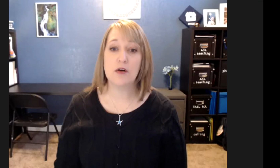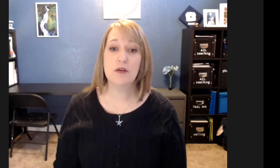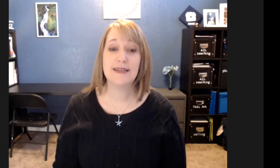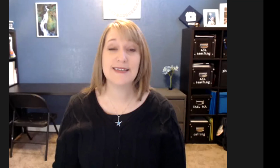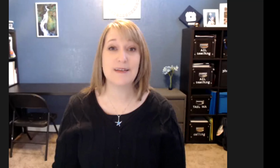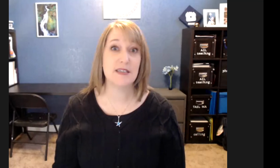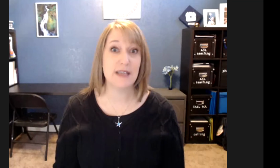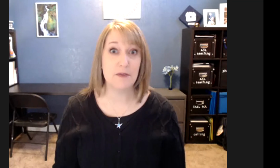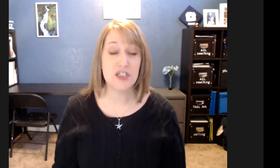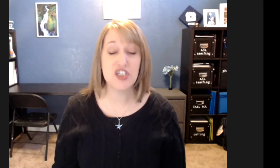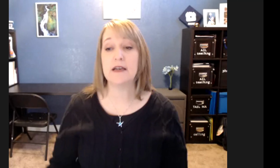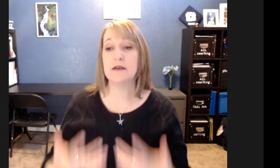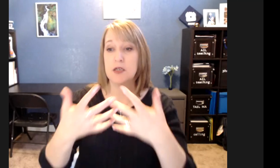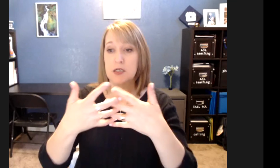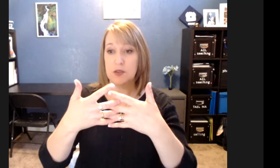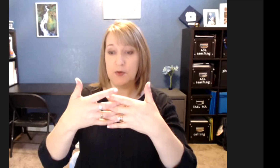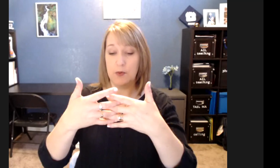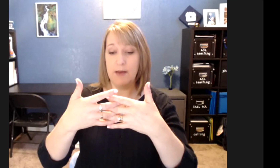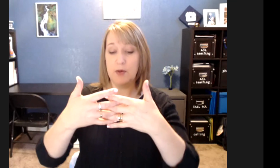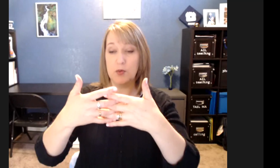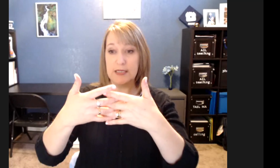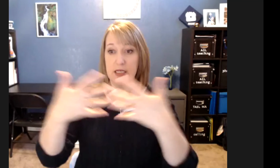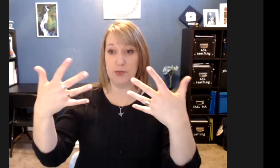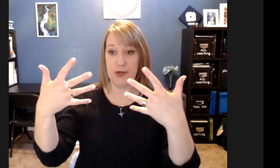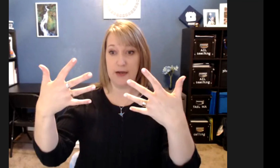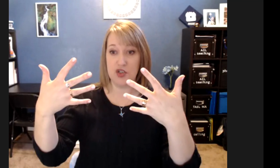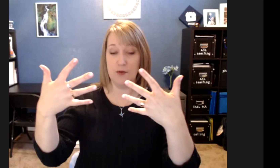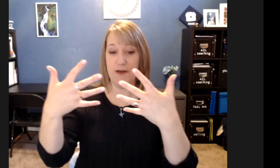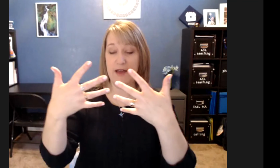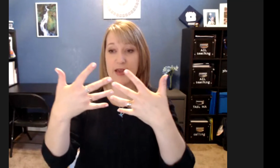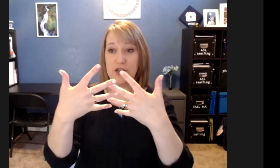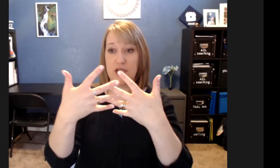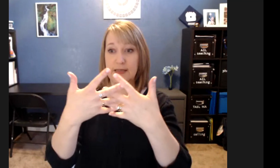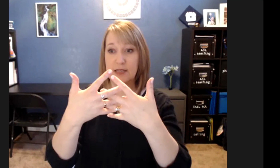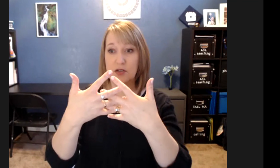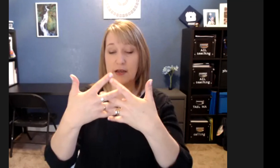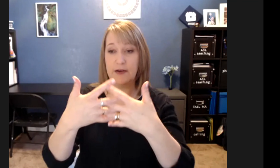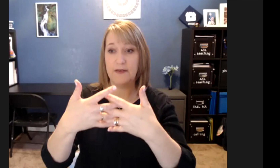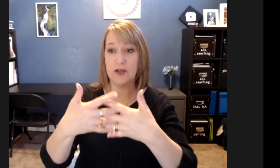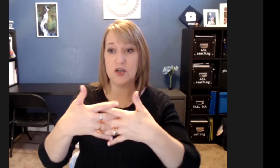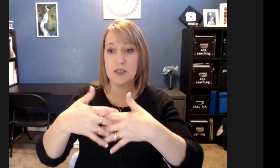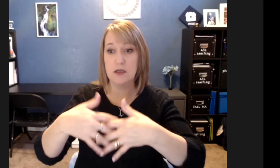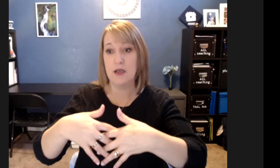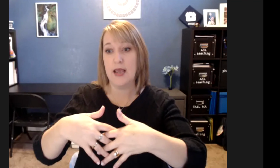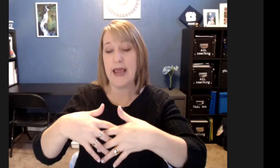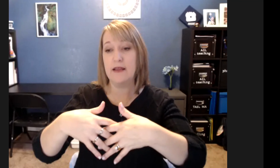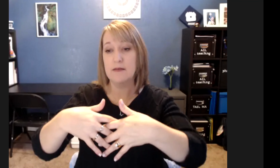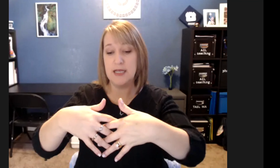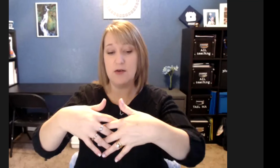Mechanical is the same as the sign for machine. So if you remember, you bring two 5 hand shapes, interlock your fingers, hang them down a